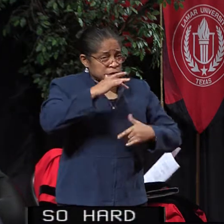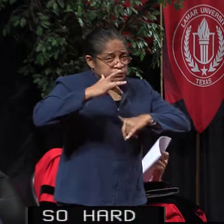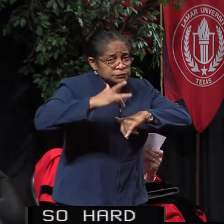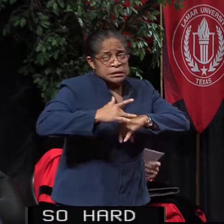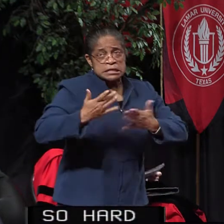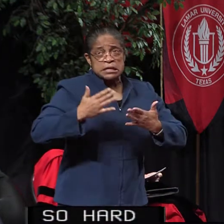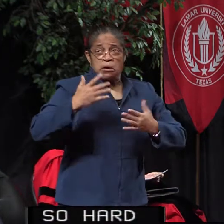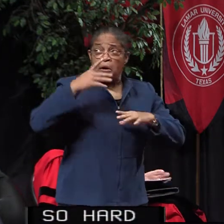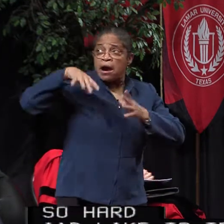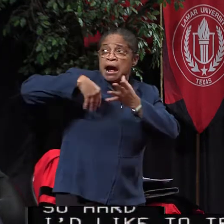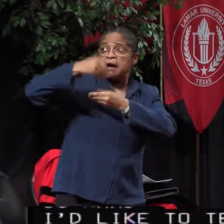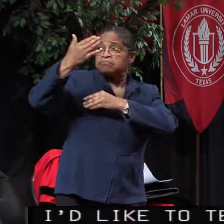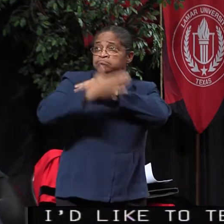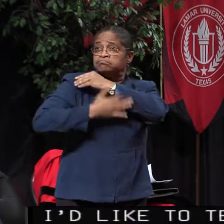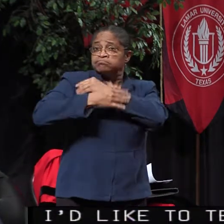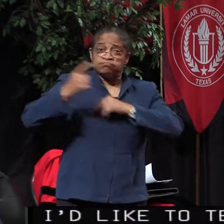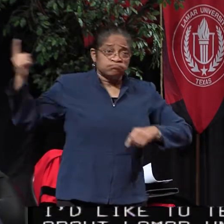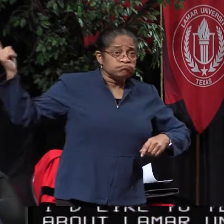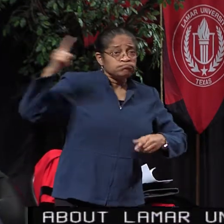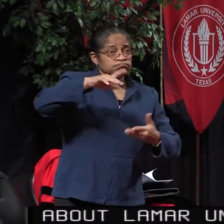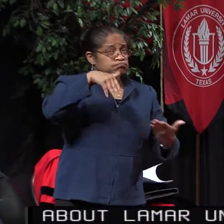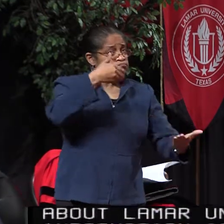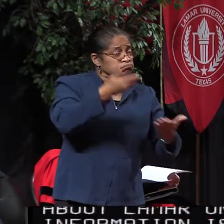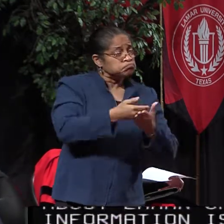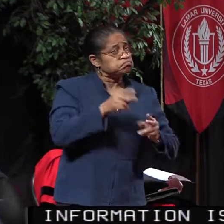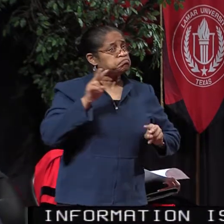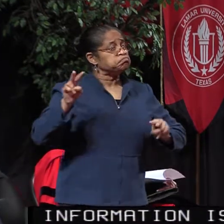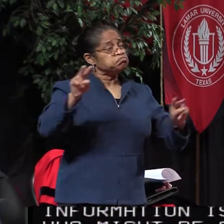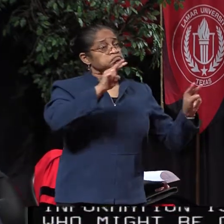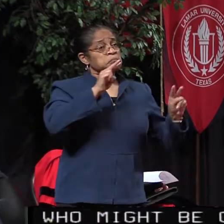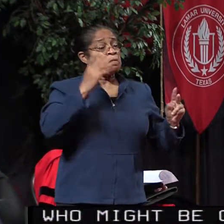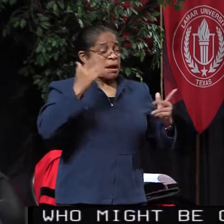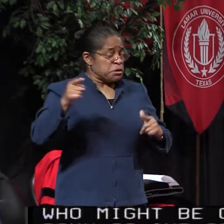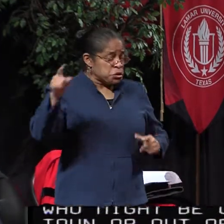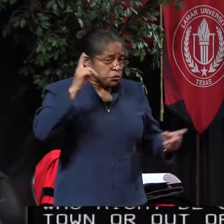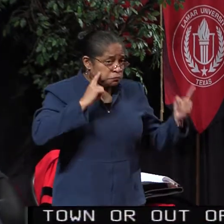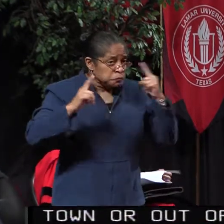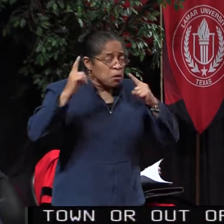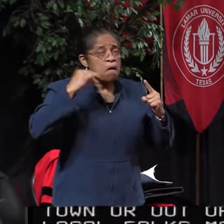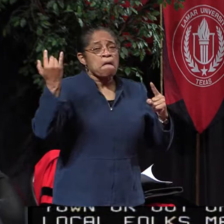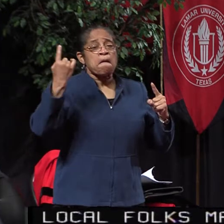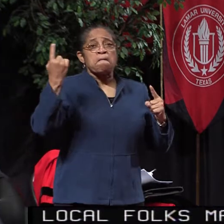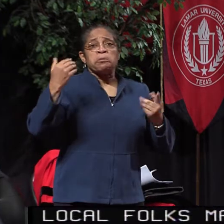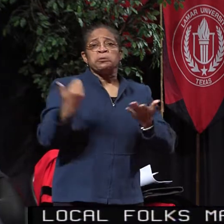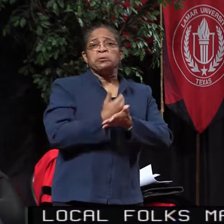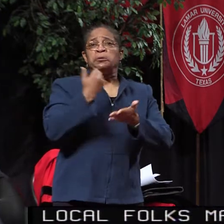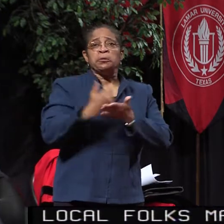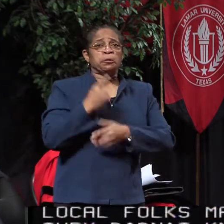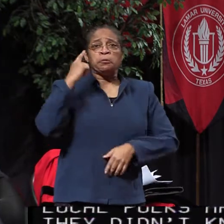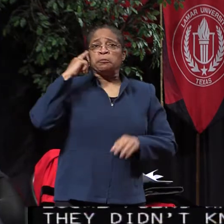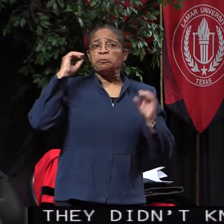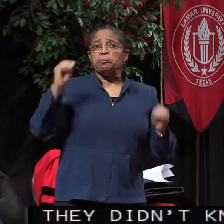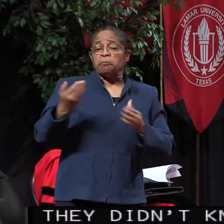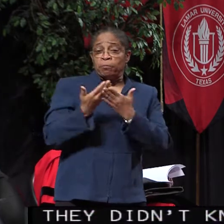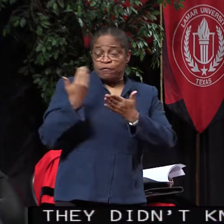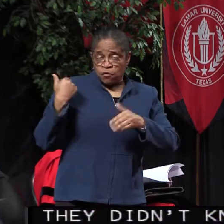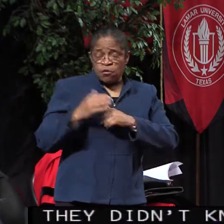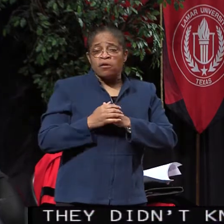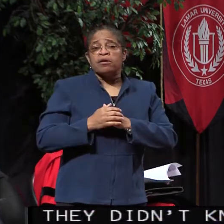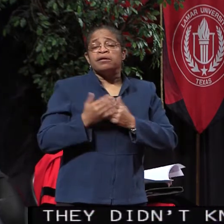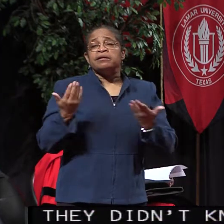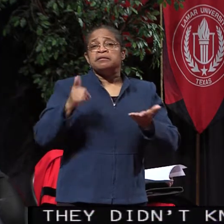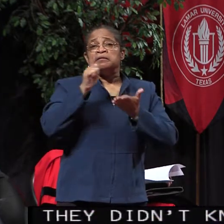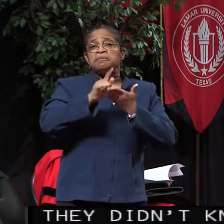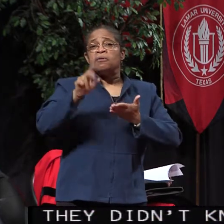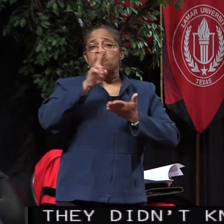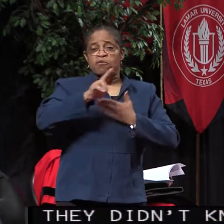of the country. And local folks may hear something they didn't know about Lamar. Did you know that Lamar enrolled